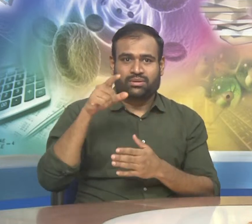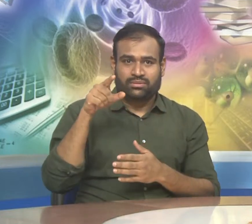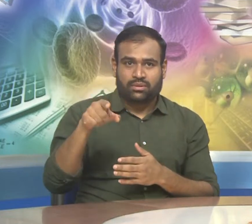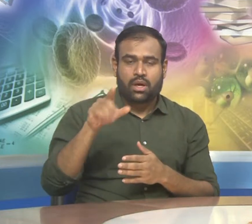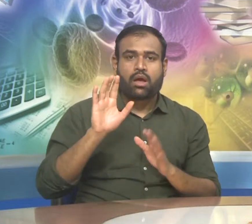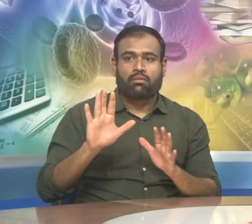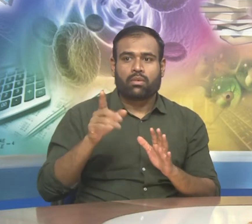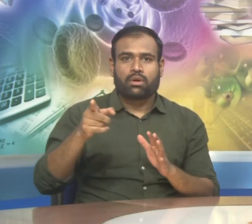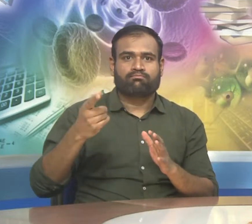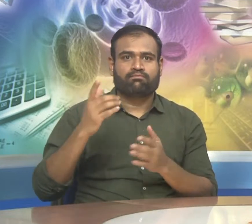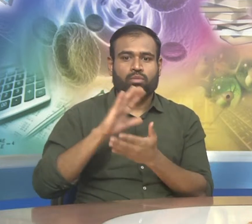Third,